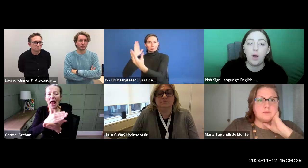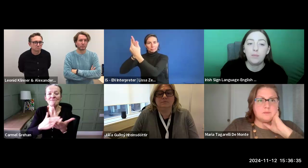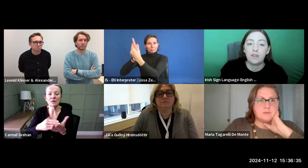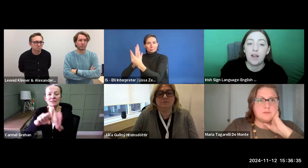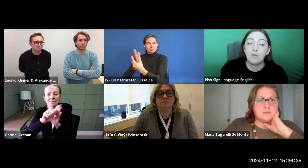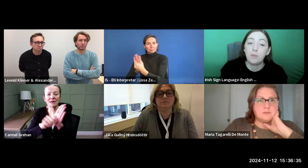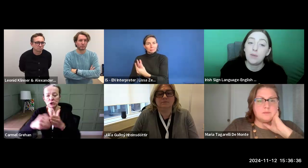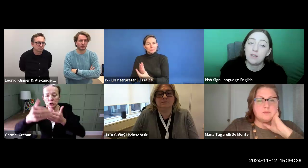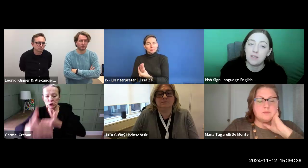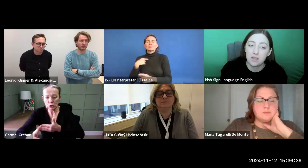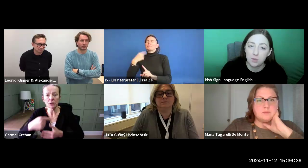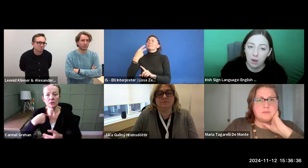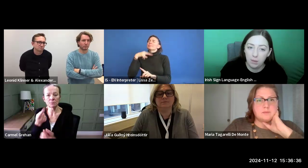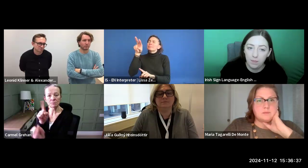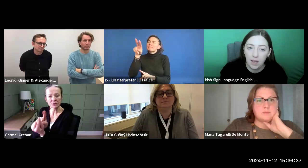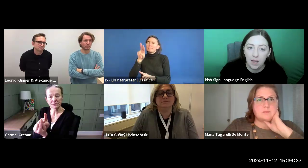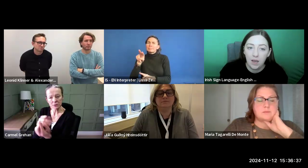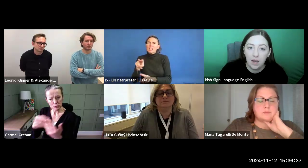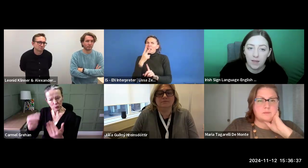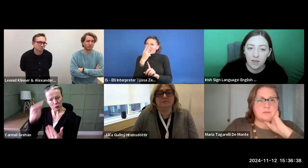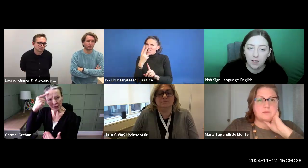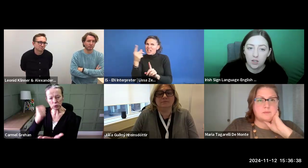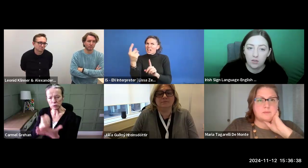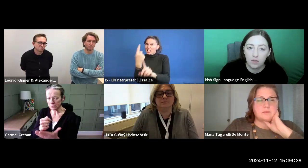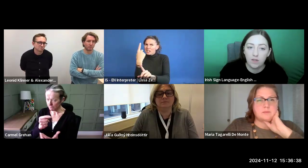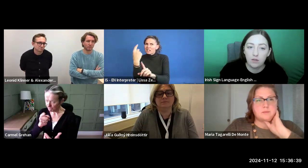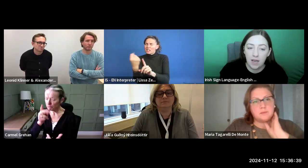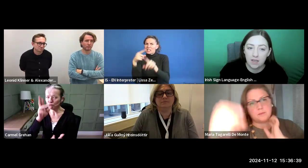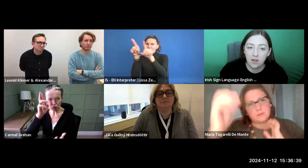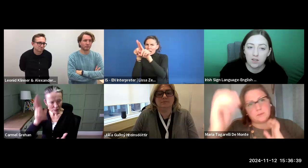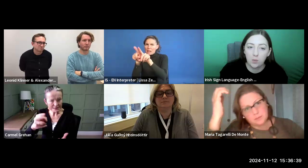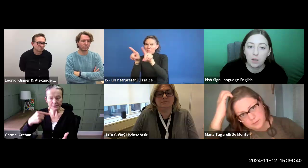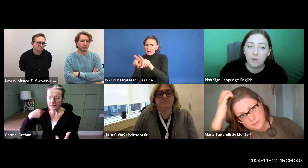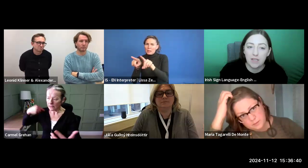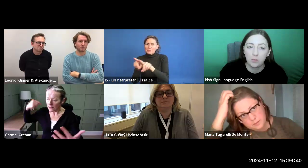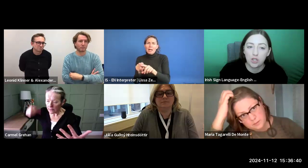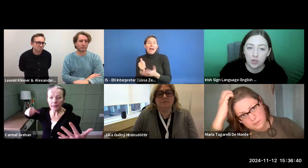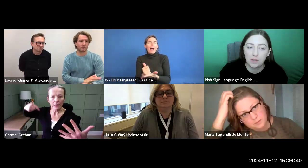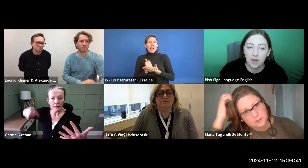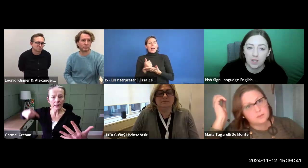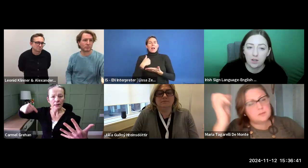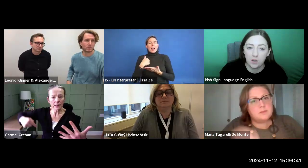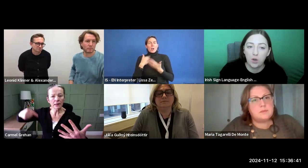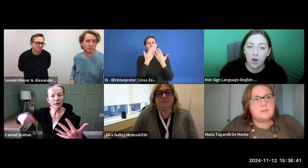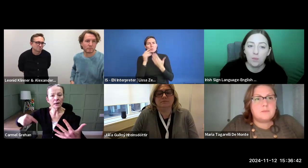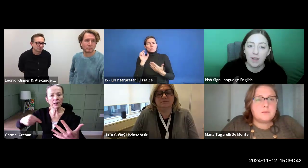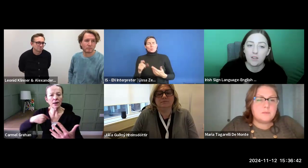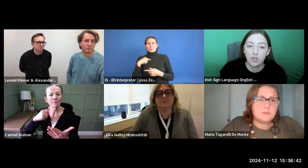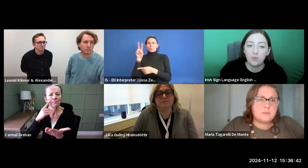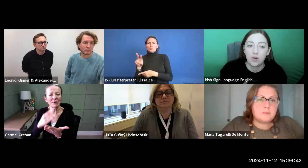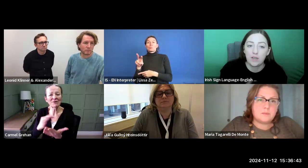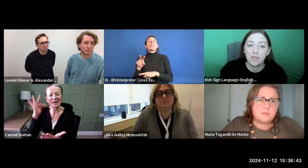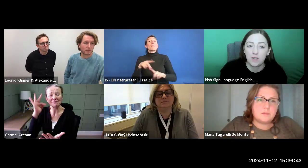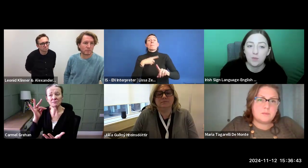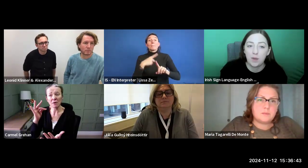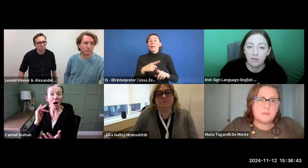if the problem that they're having might be a consistent problem. And they can review that. And also when I'm meeting with students, I can also call back